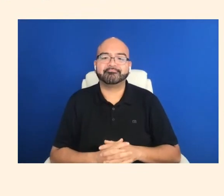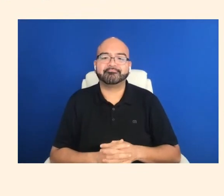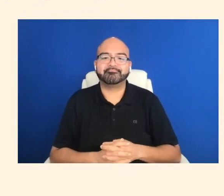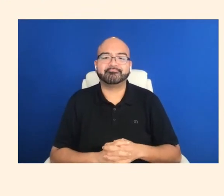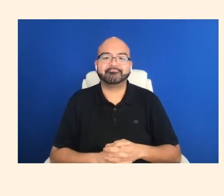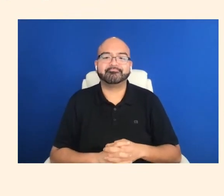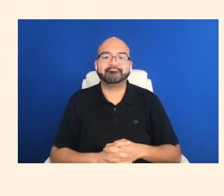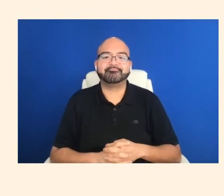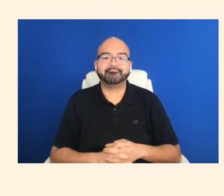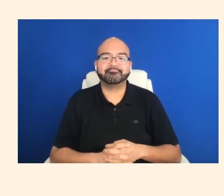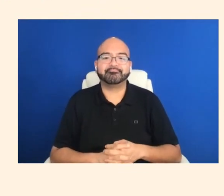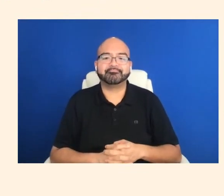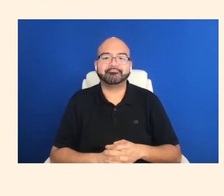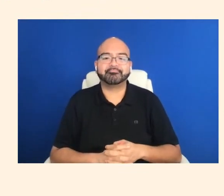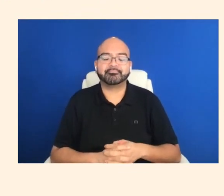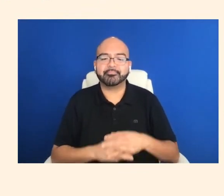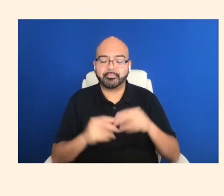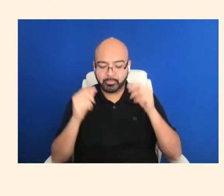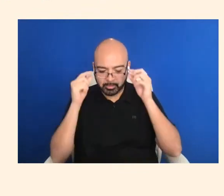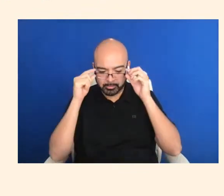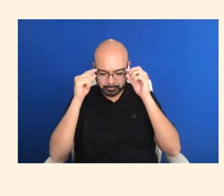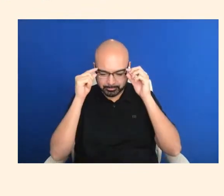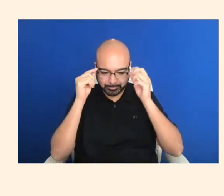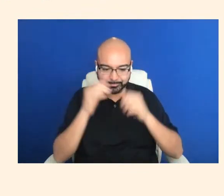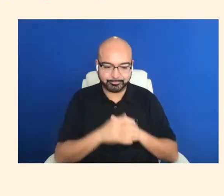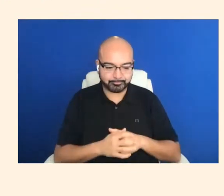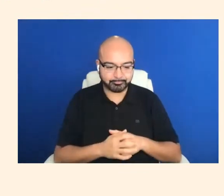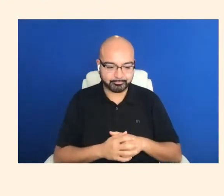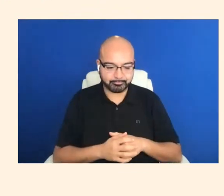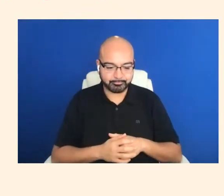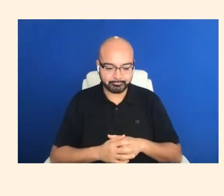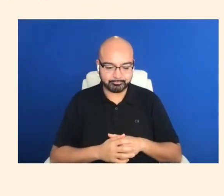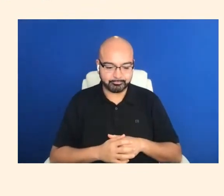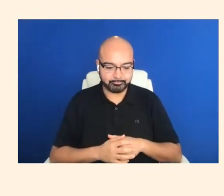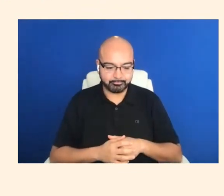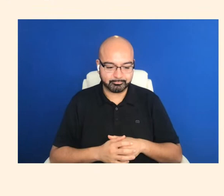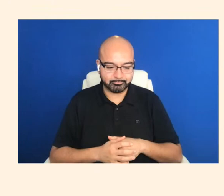I started this.